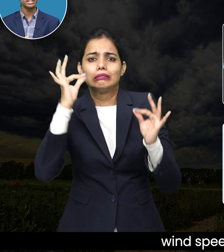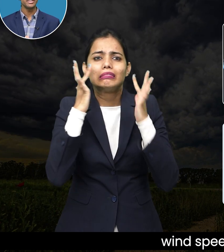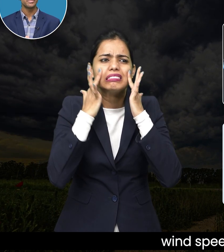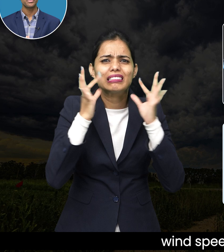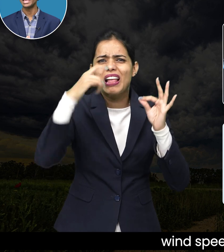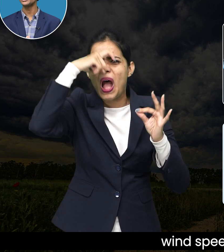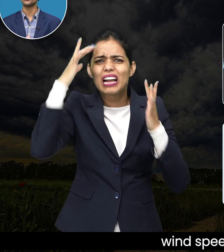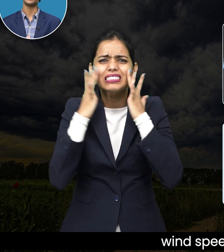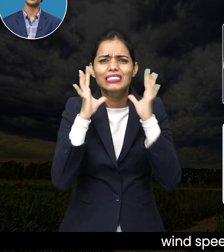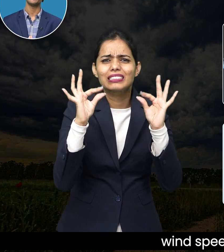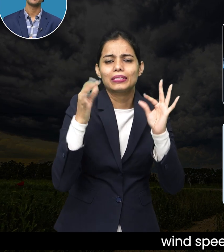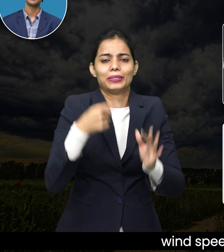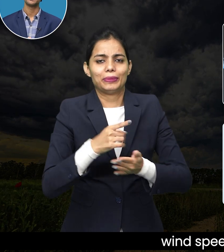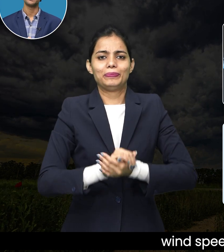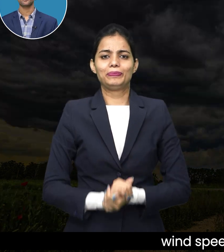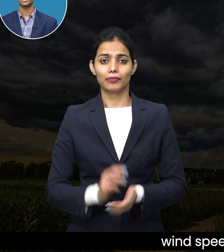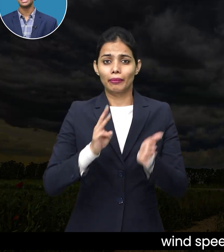wind speed and humidity.